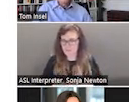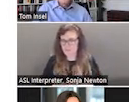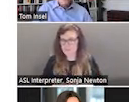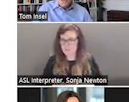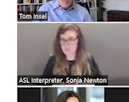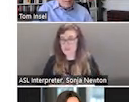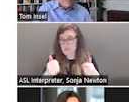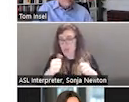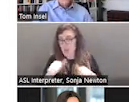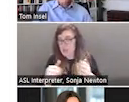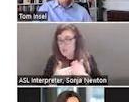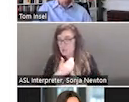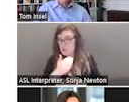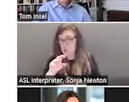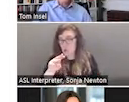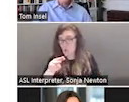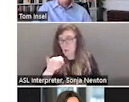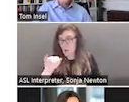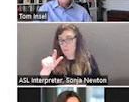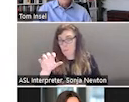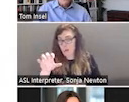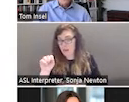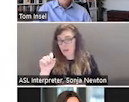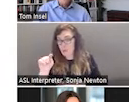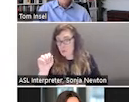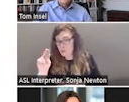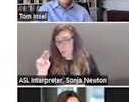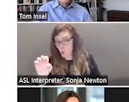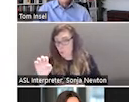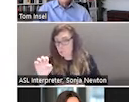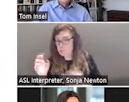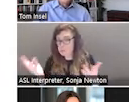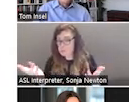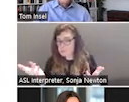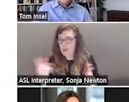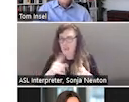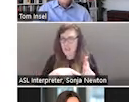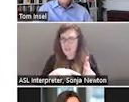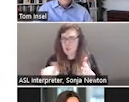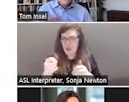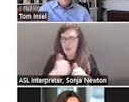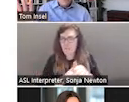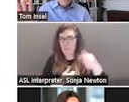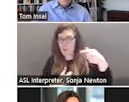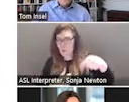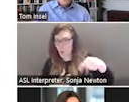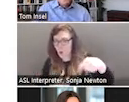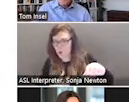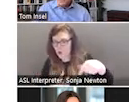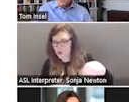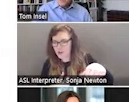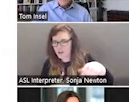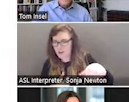And those are checked every quarter in a way that's really obsessive. So I put this up